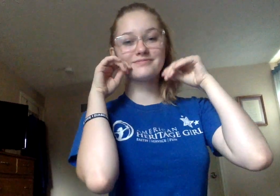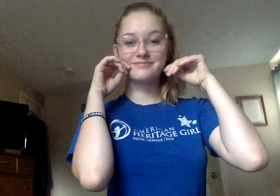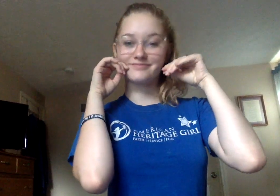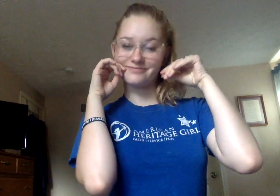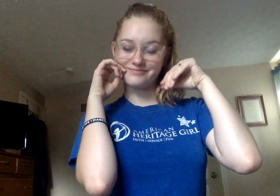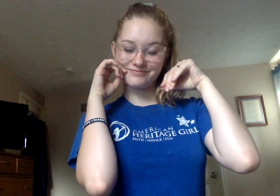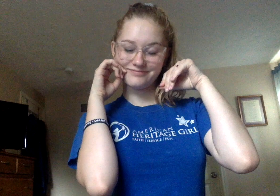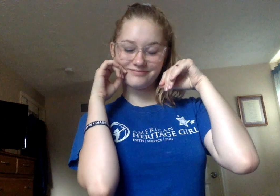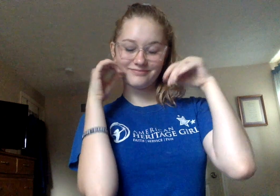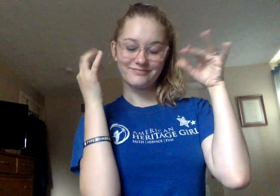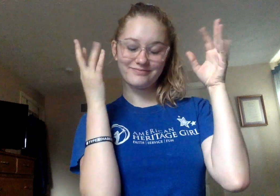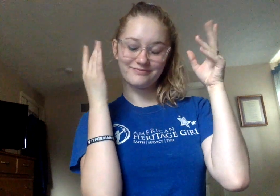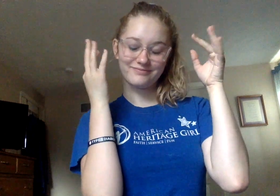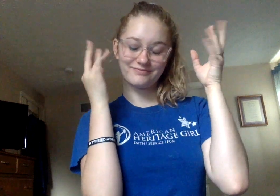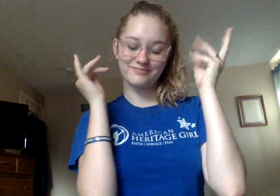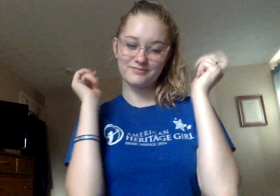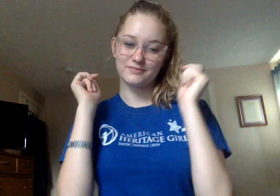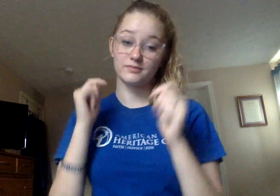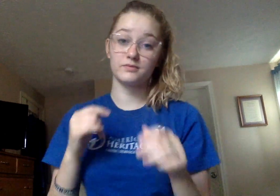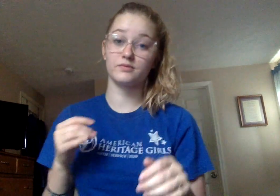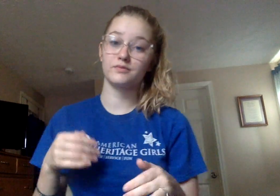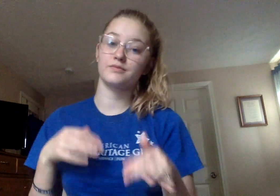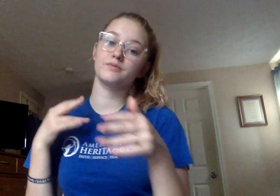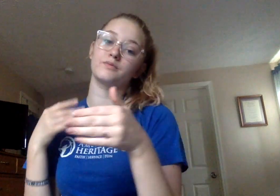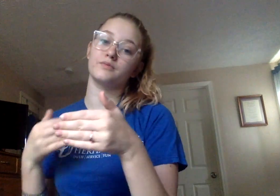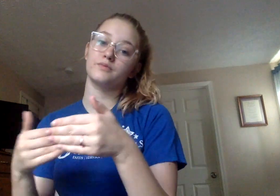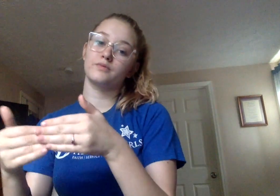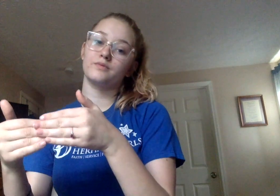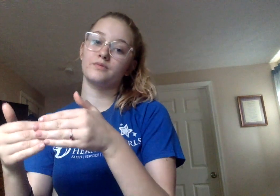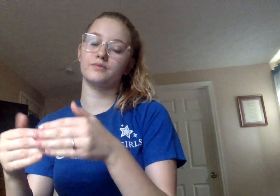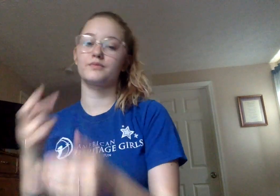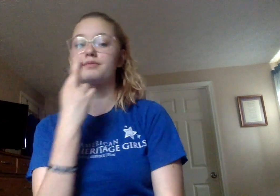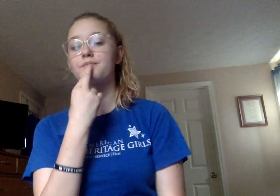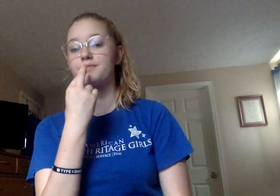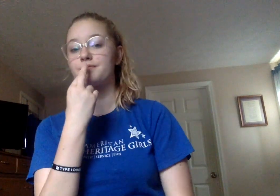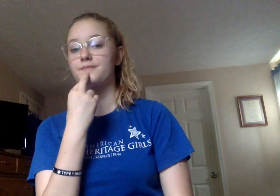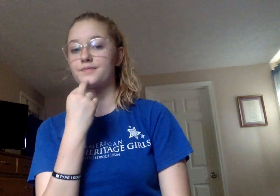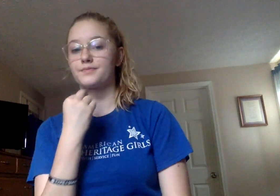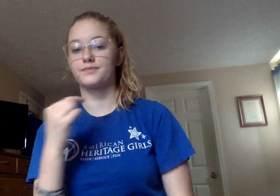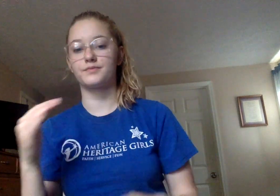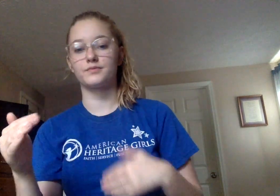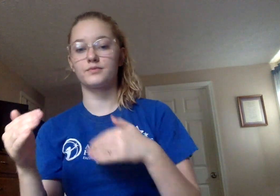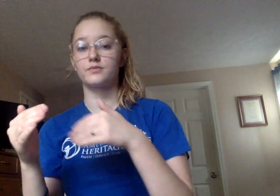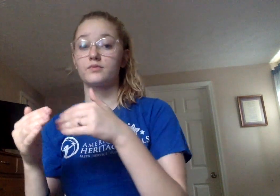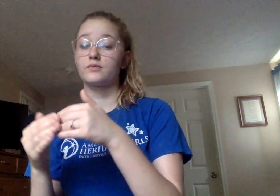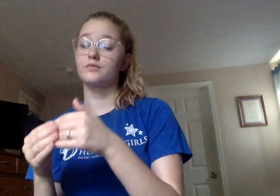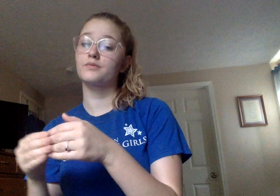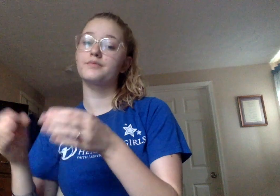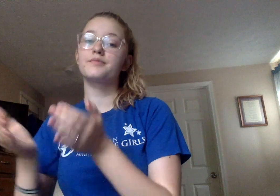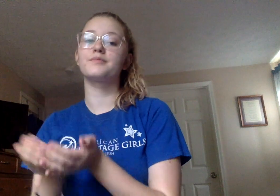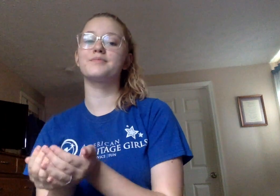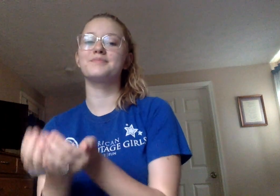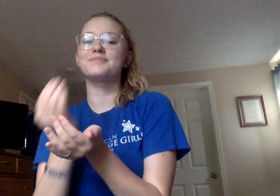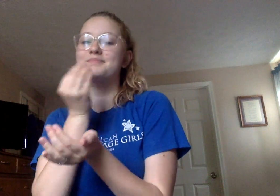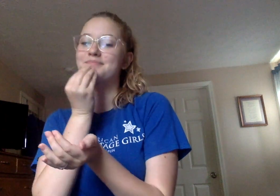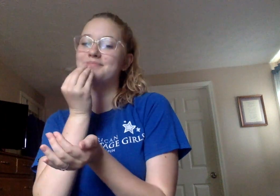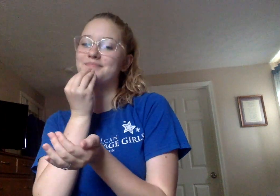waited. Soon Little Red Riding Hood reached her granny's house with a basket of food and that bunch of wild